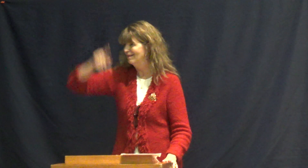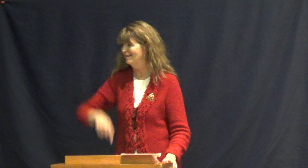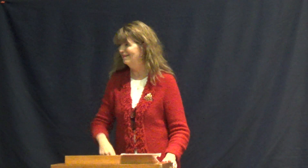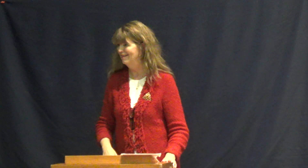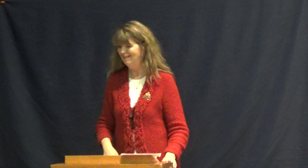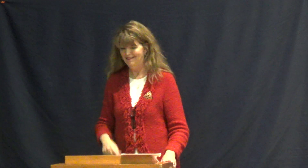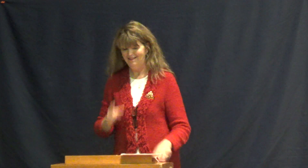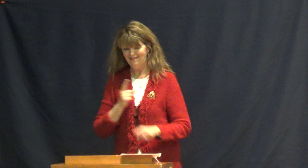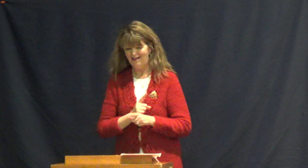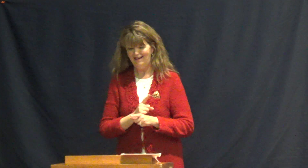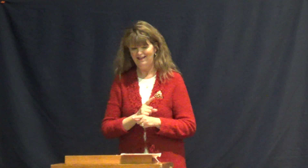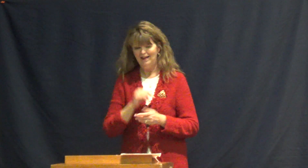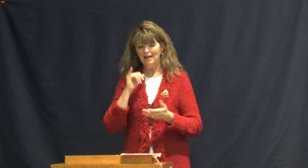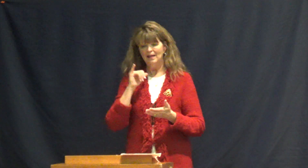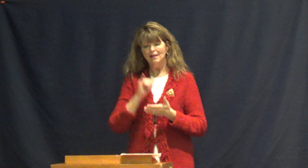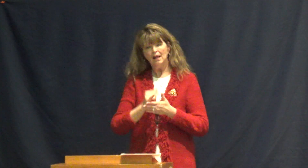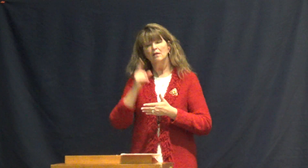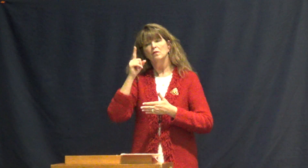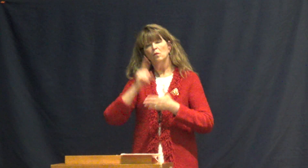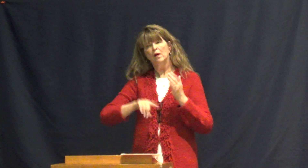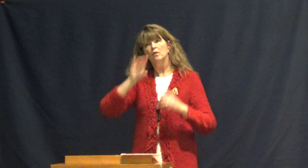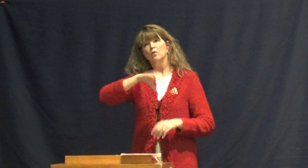by God.